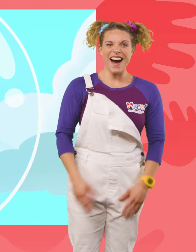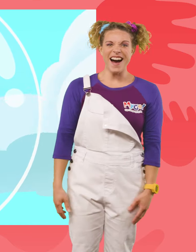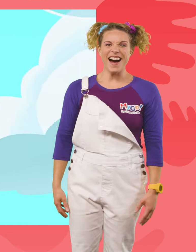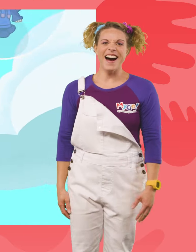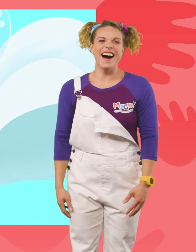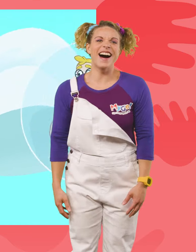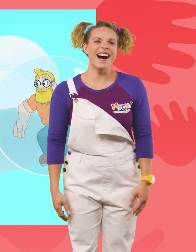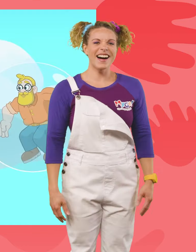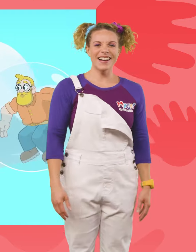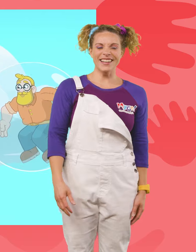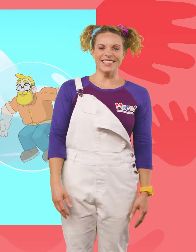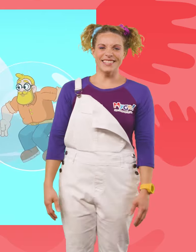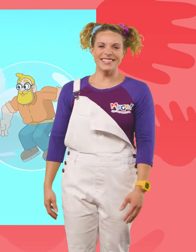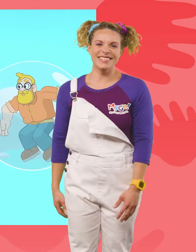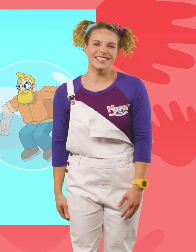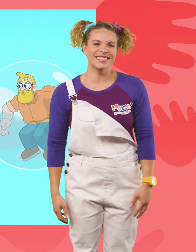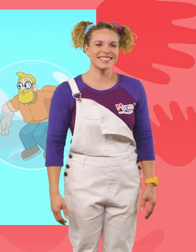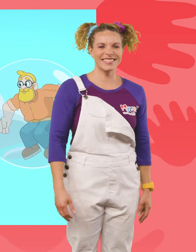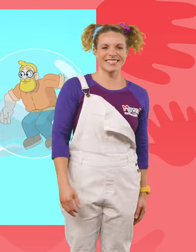trap!